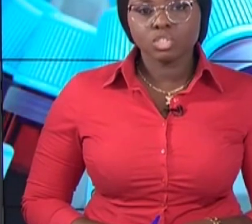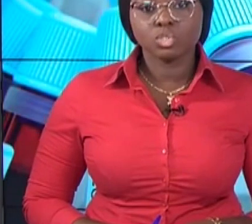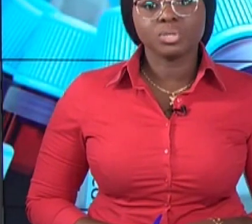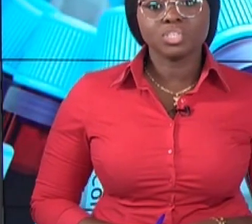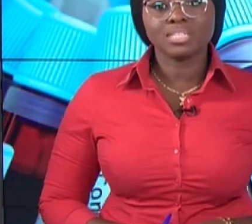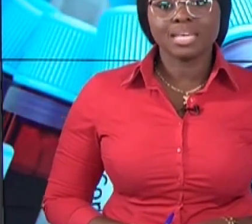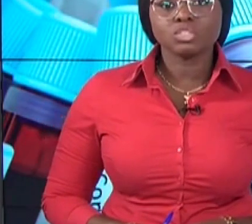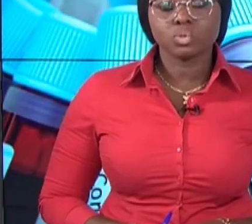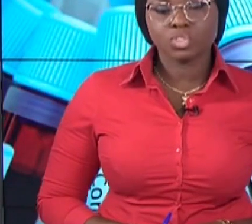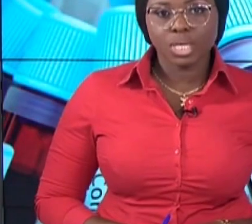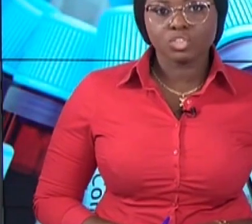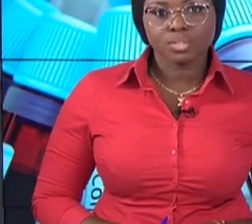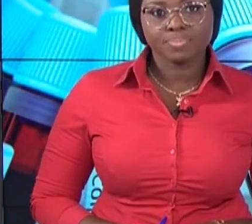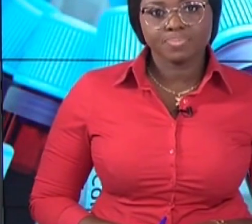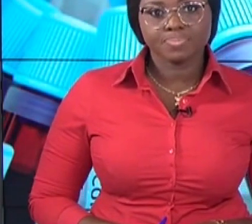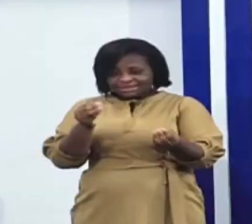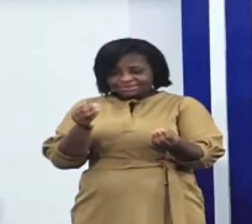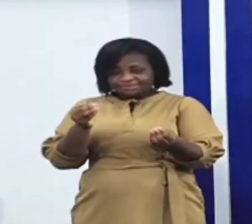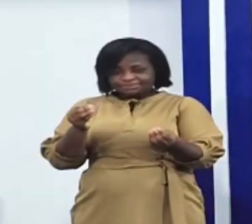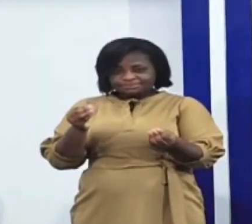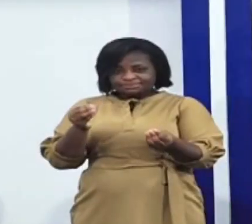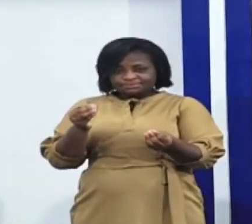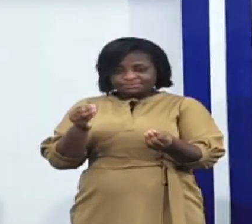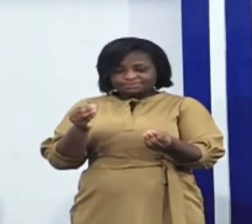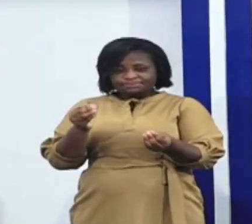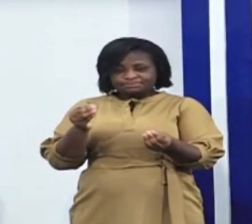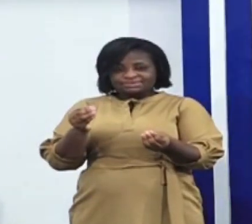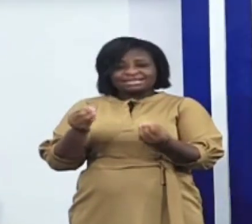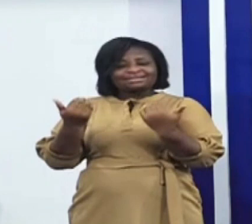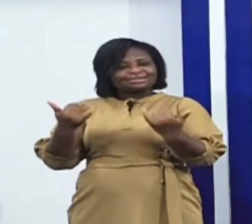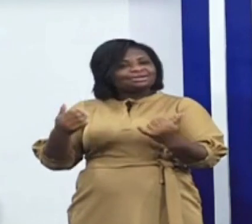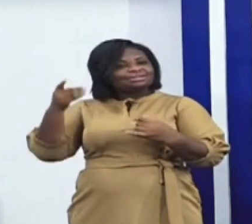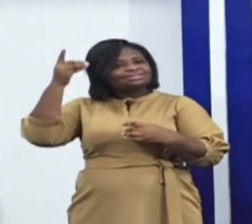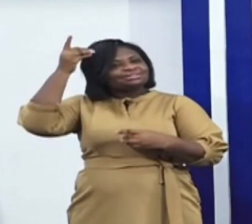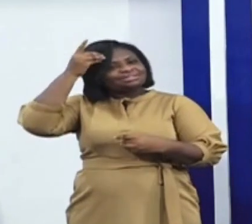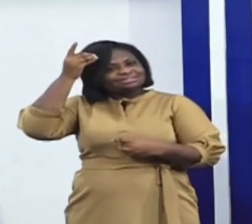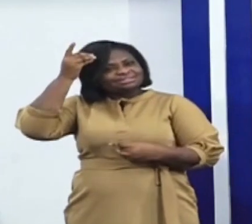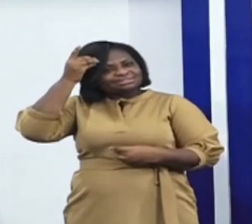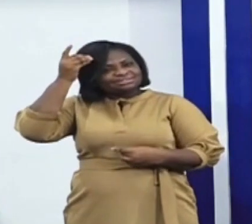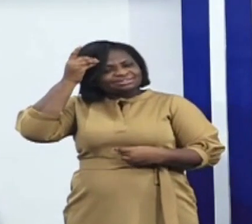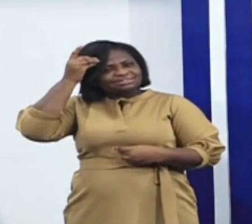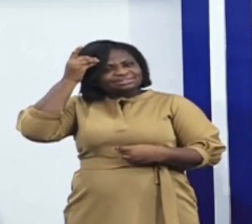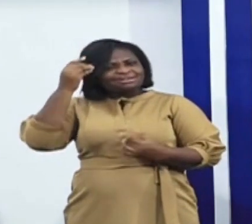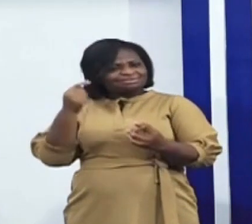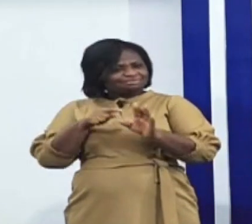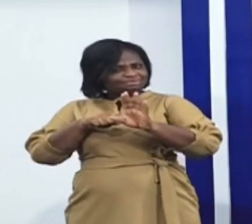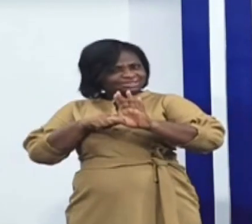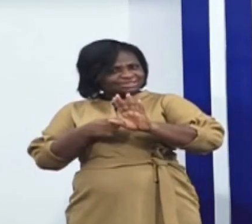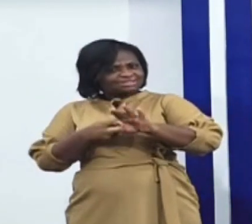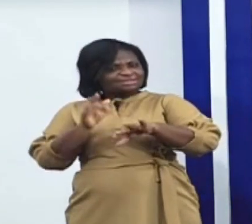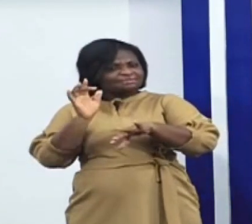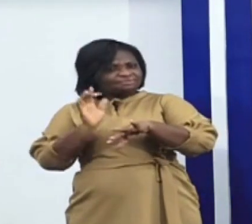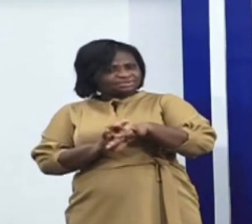if the situation does not change. The disease has started affecting other